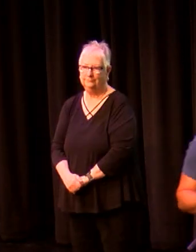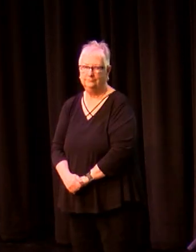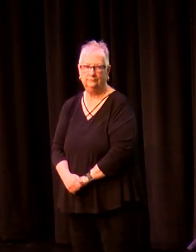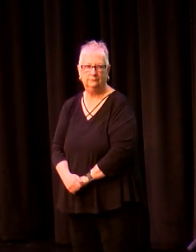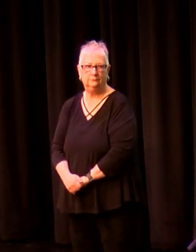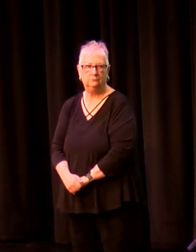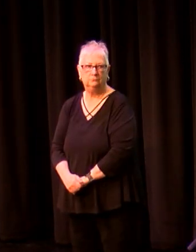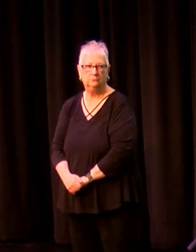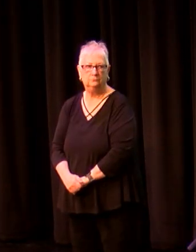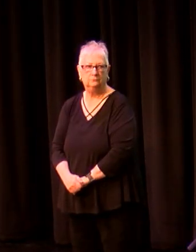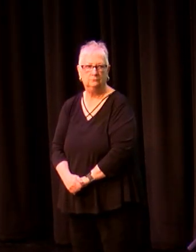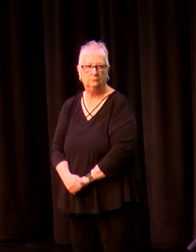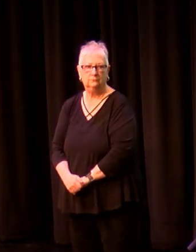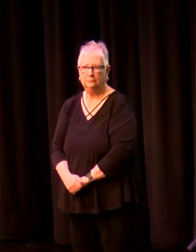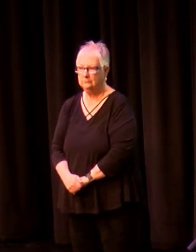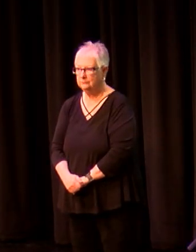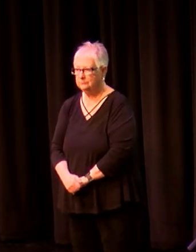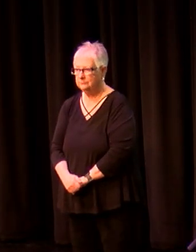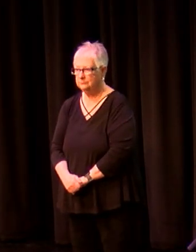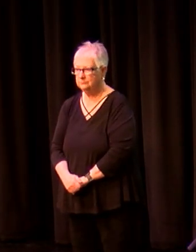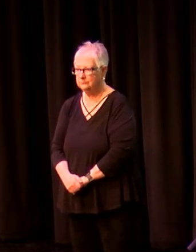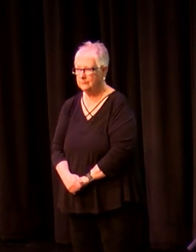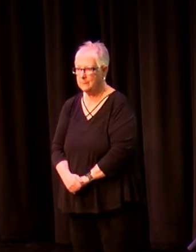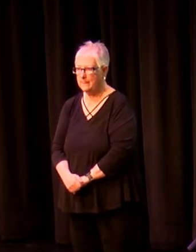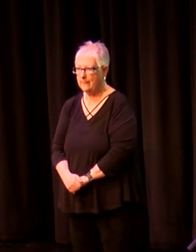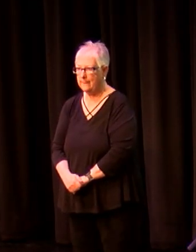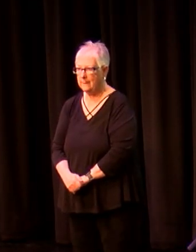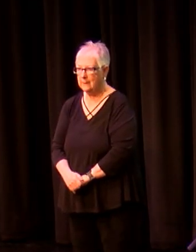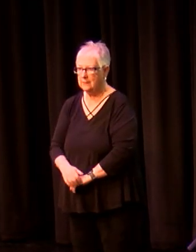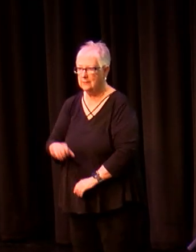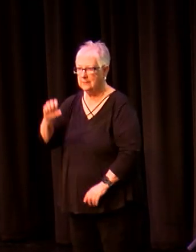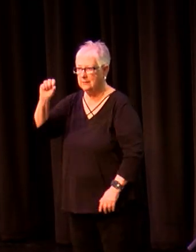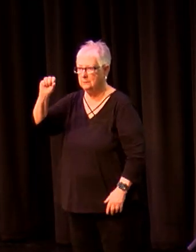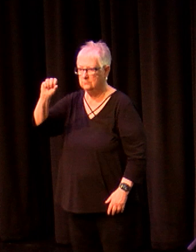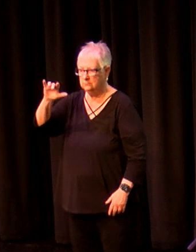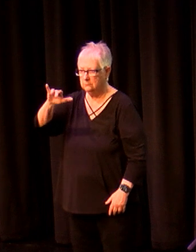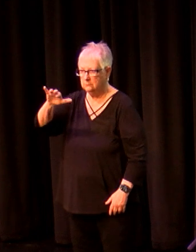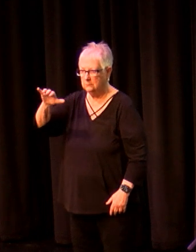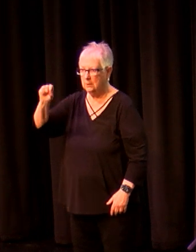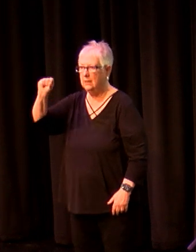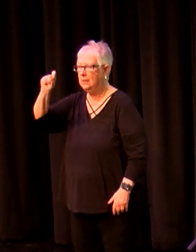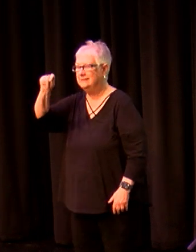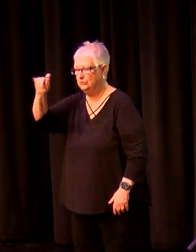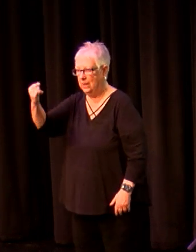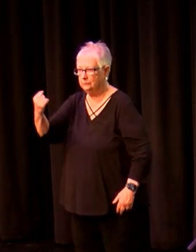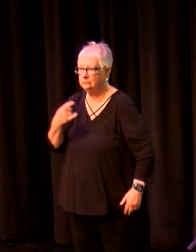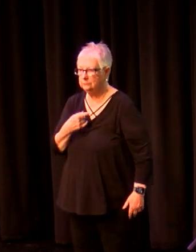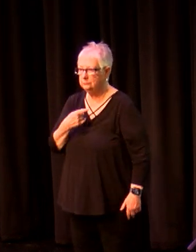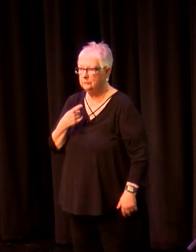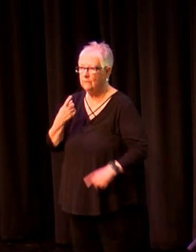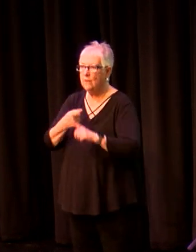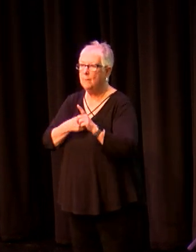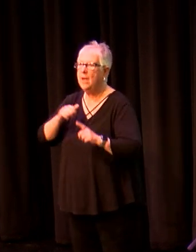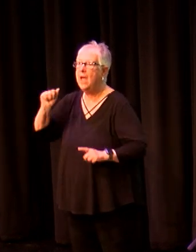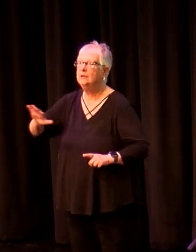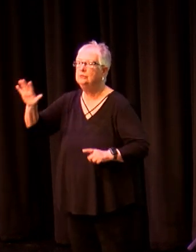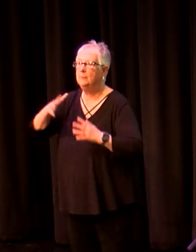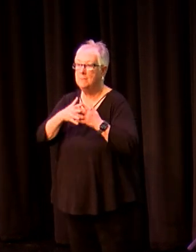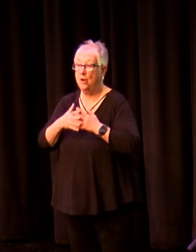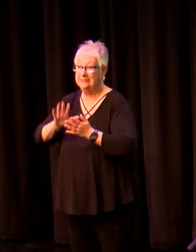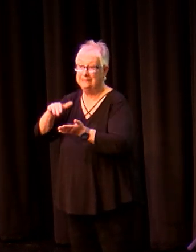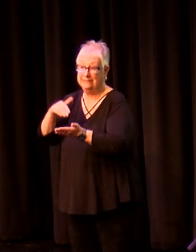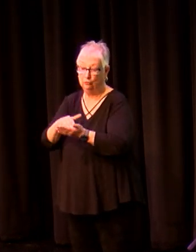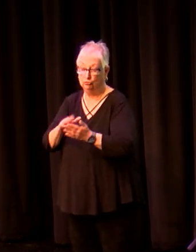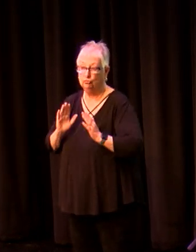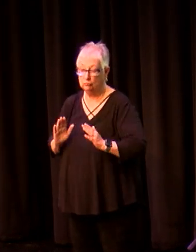Hi, everyone. I'm TJ from the Asian American Center of Frederick. I'm also a frequent visitor of the city of Frederick.